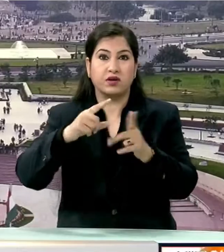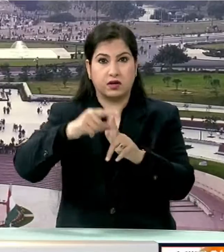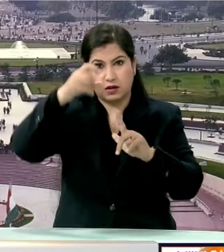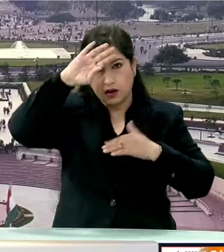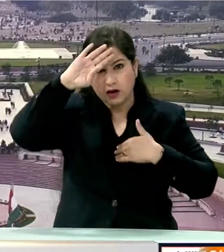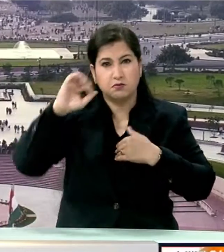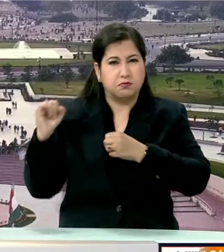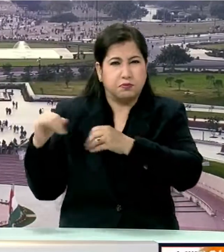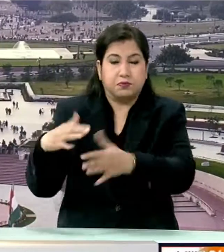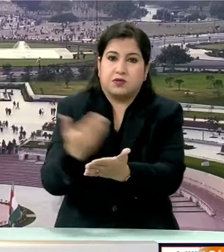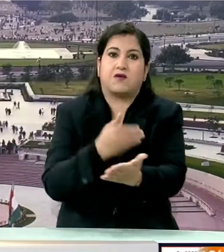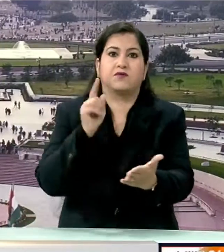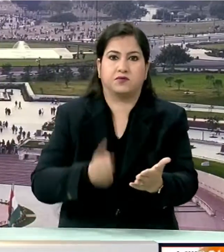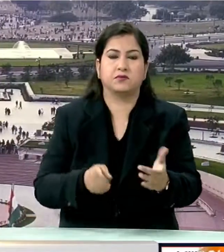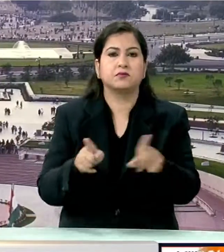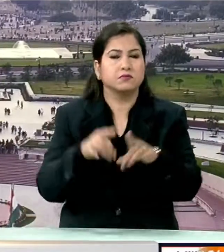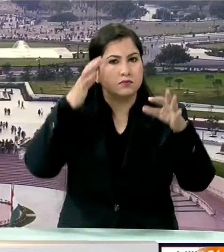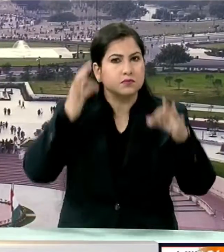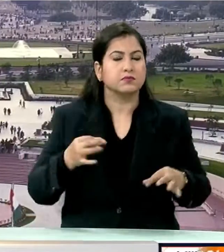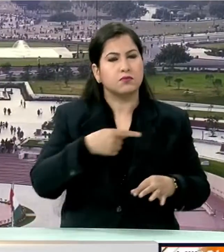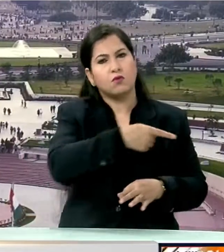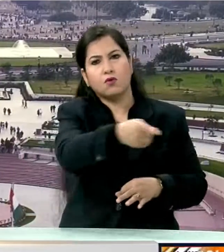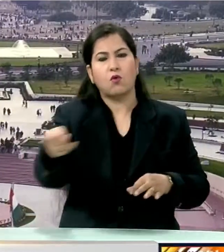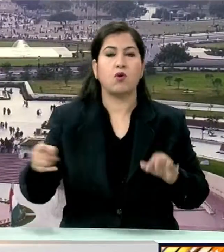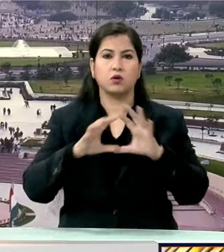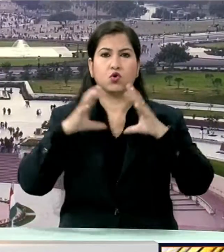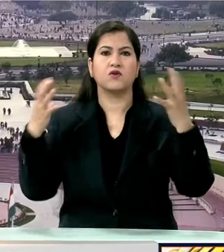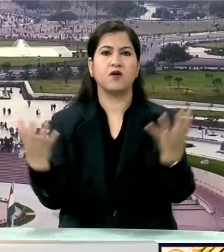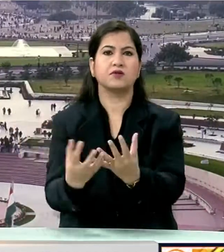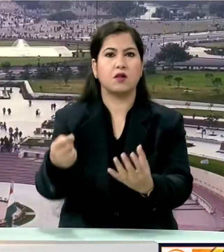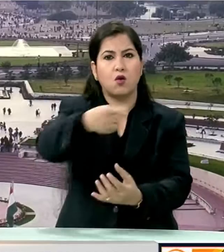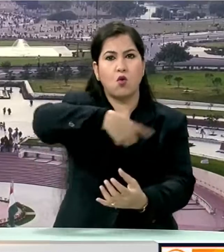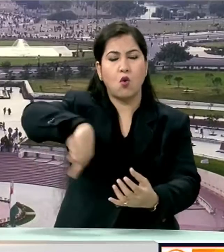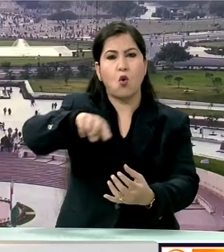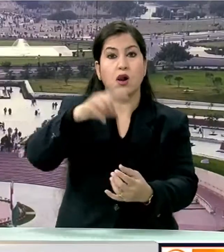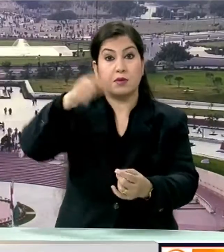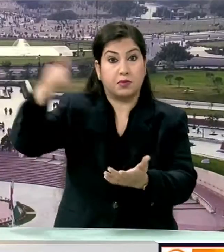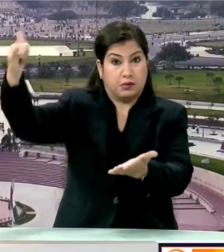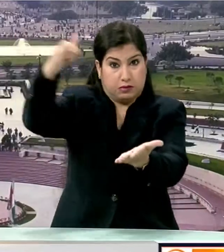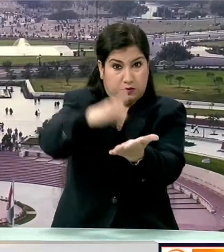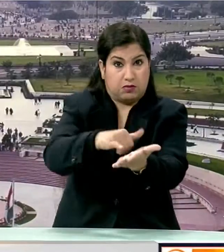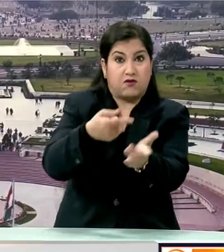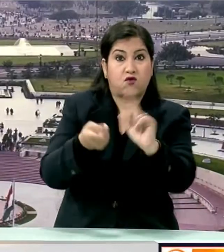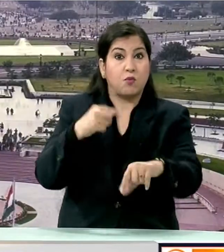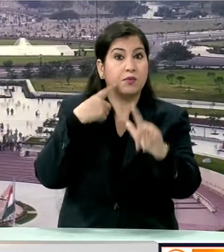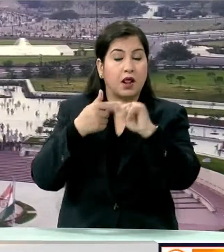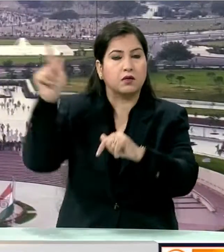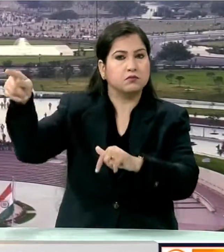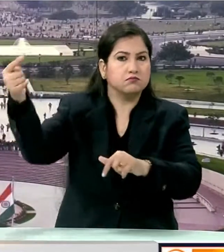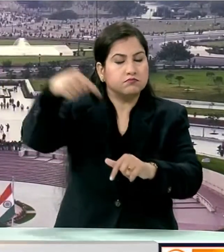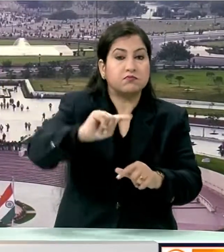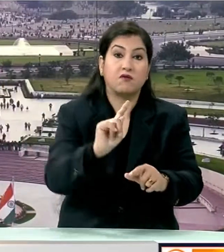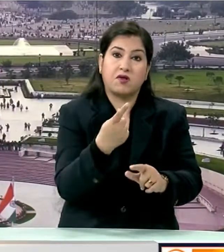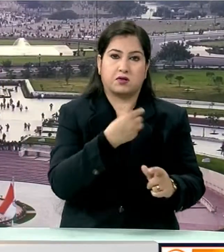COVID-19 in India, it has been decided to expand the universal screening of all passengers arriving on flights